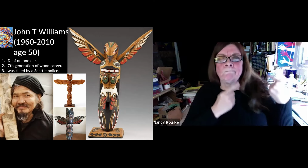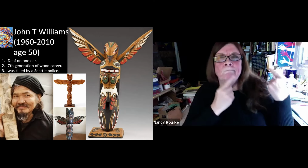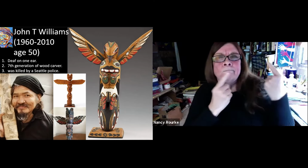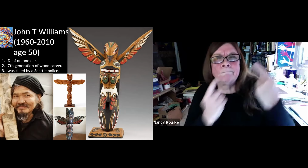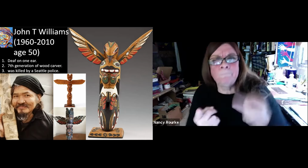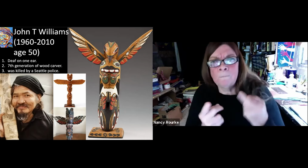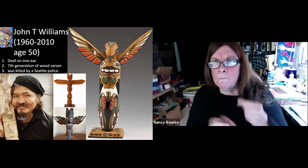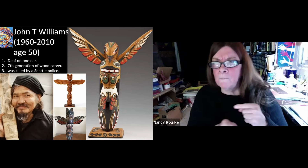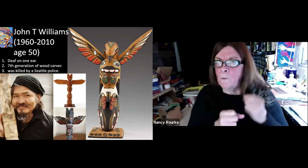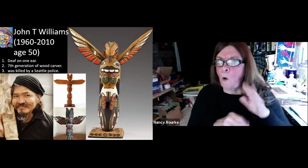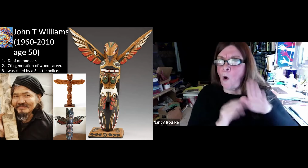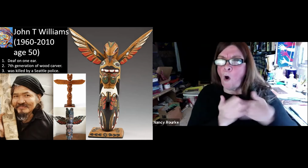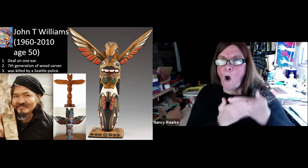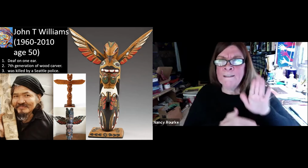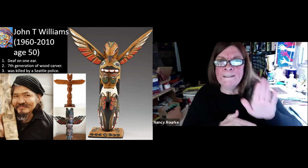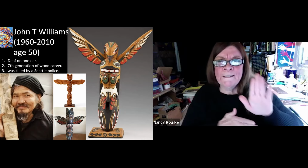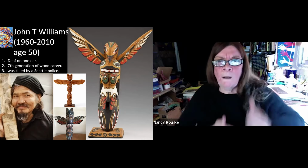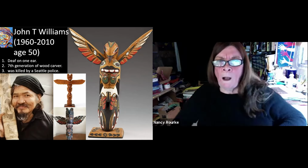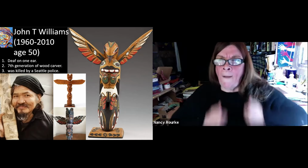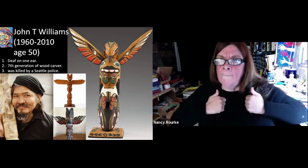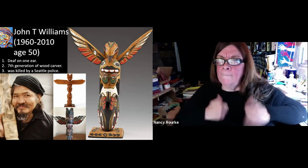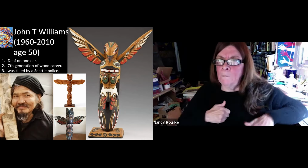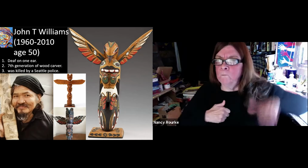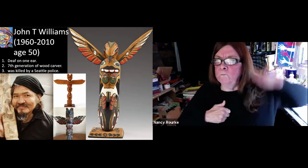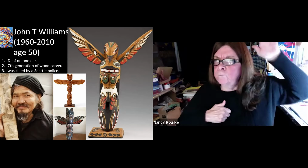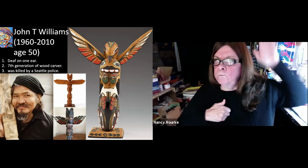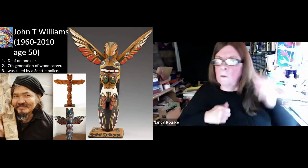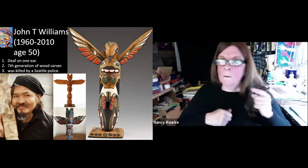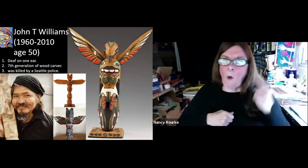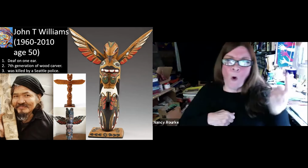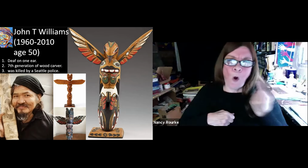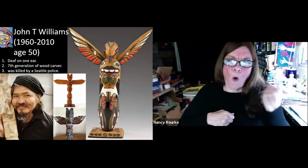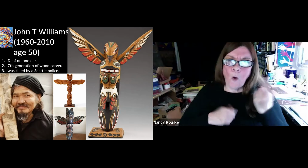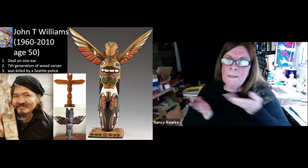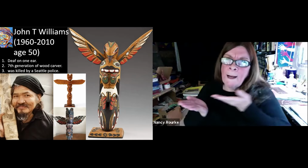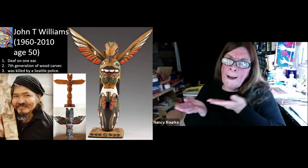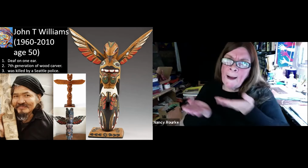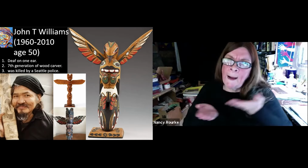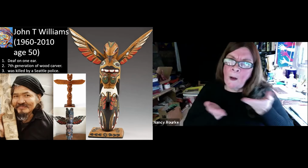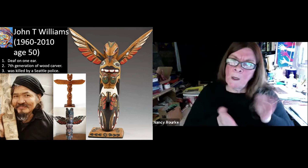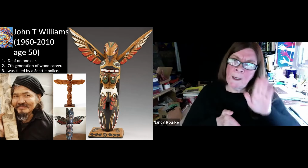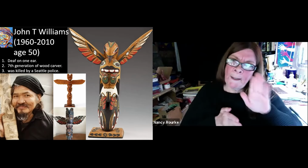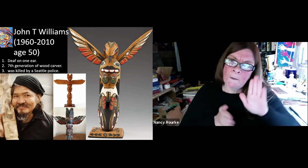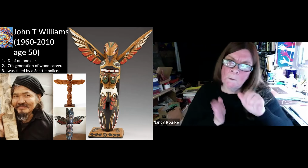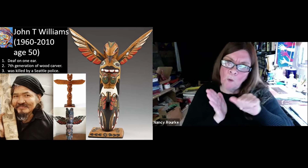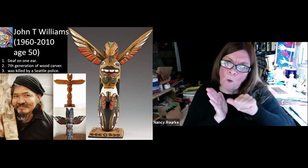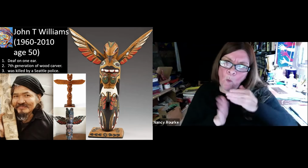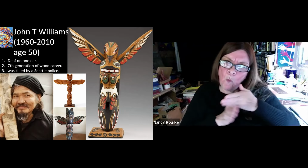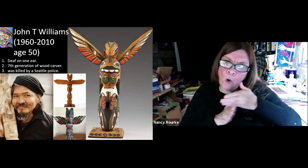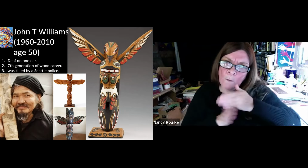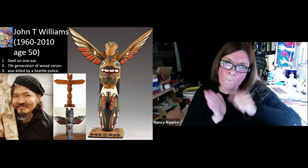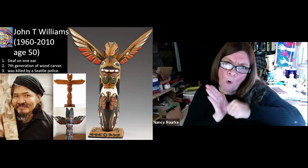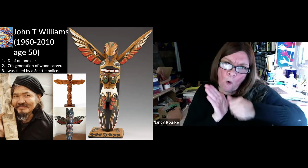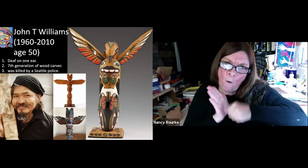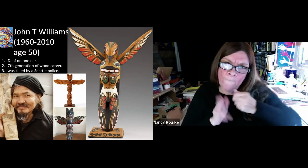And that was just the tradition of his. He carried his knife with him his whole life.